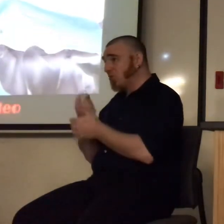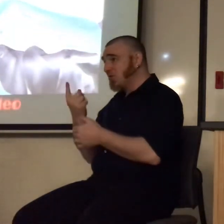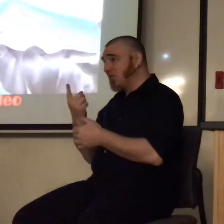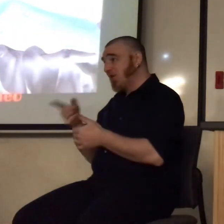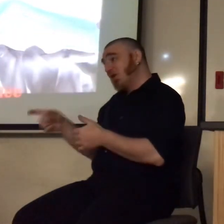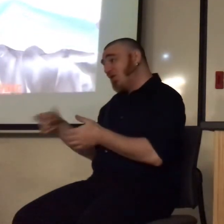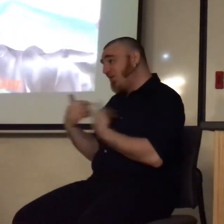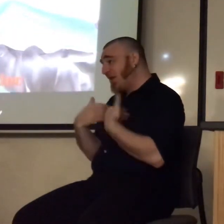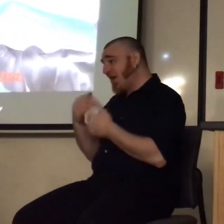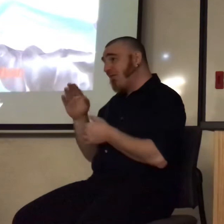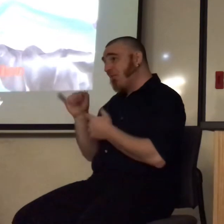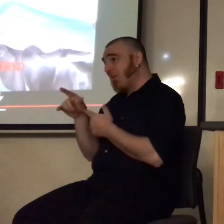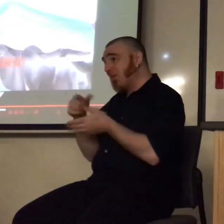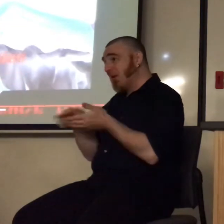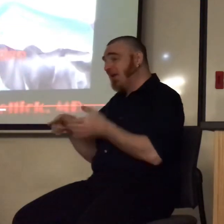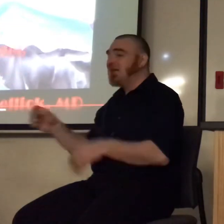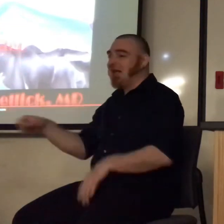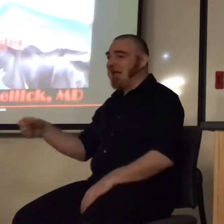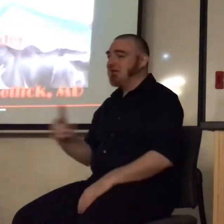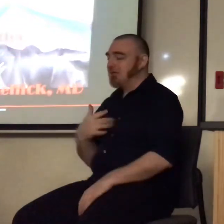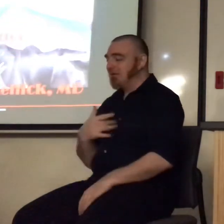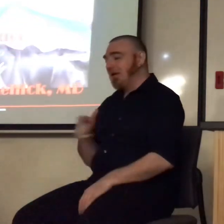Yeah.